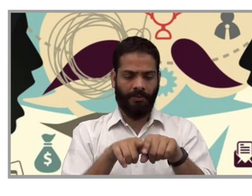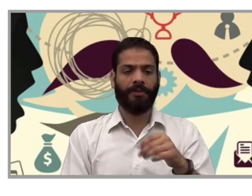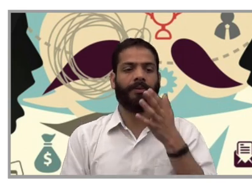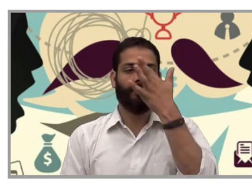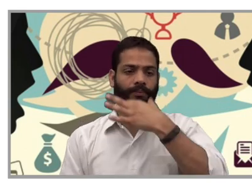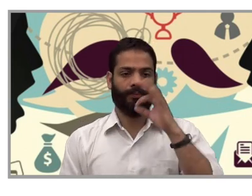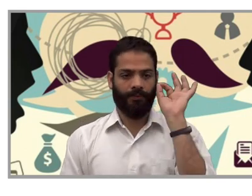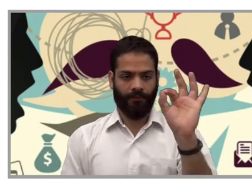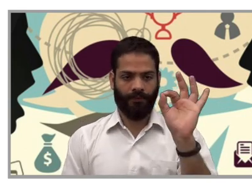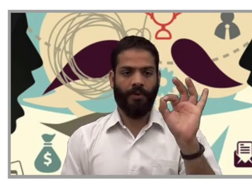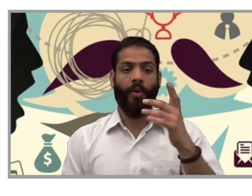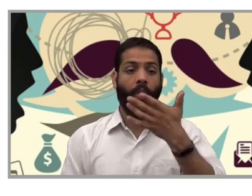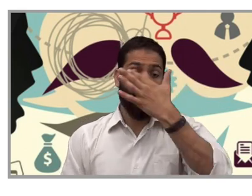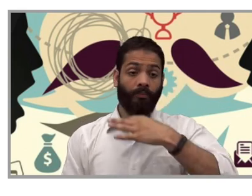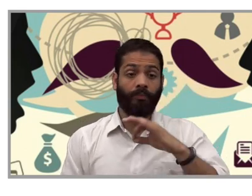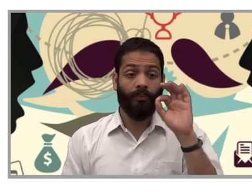way. However,